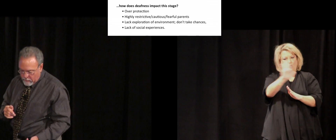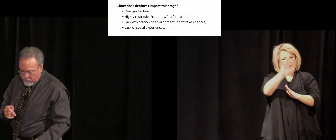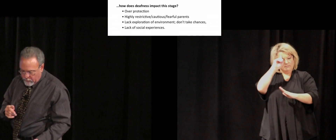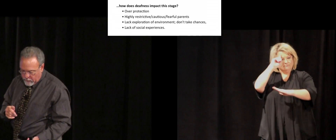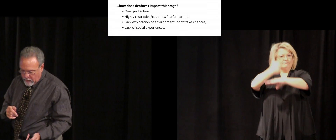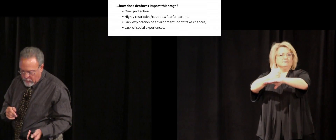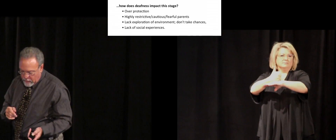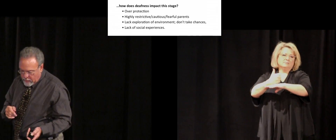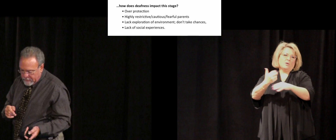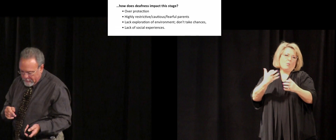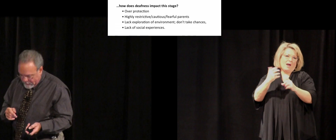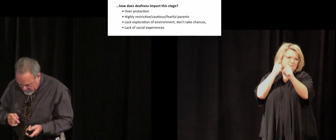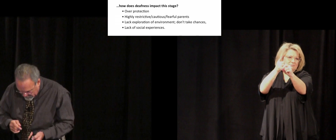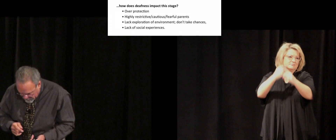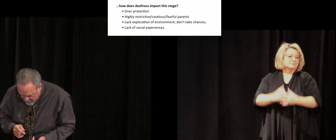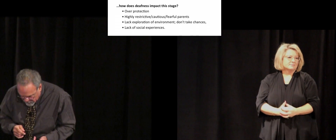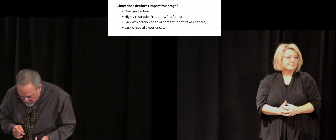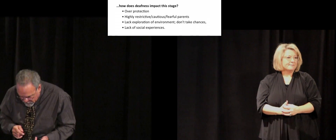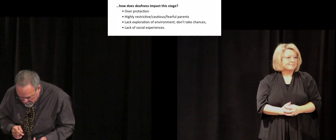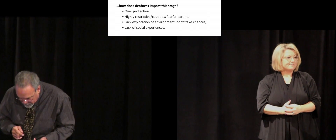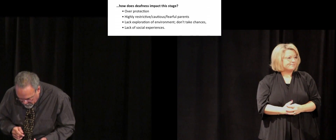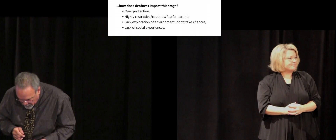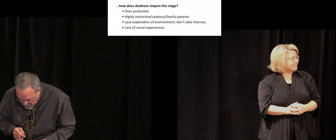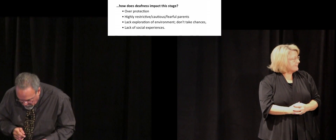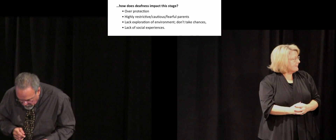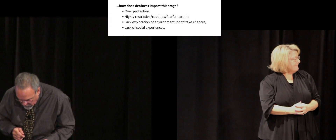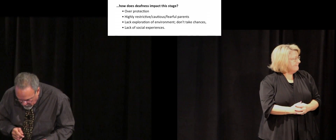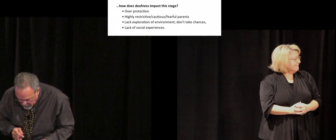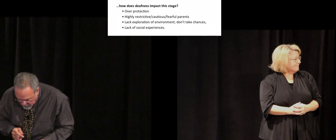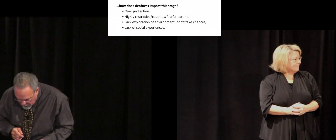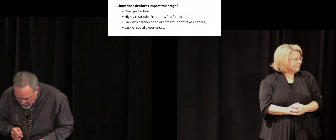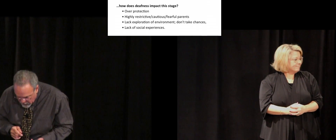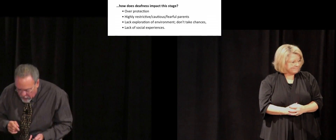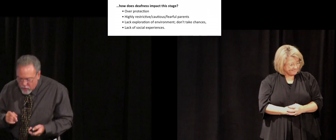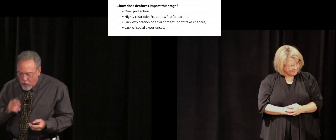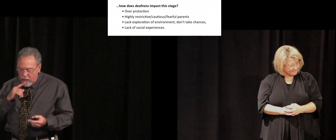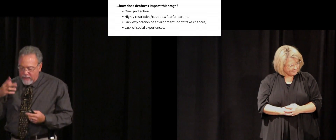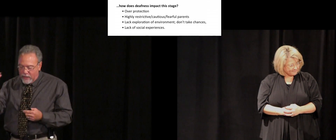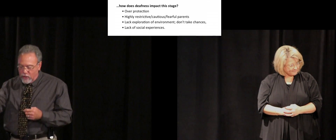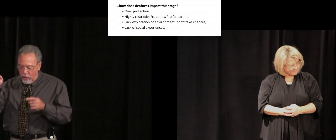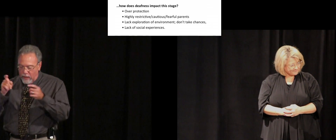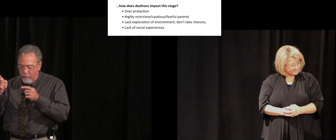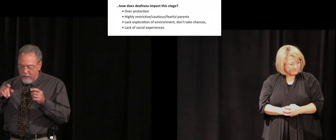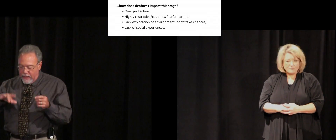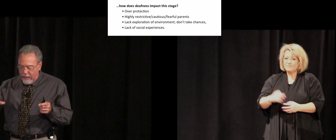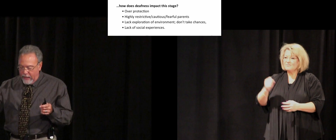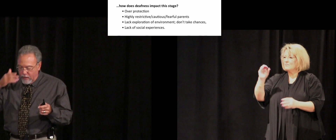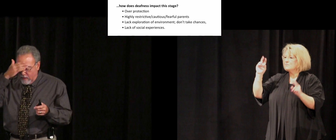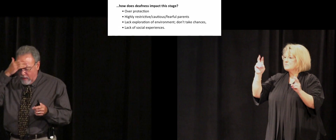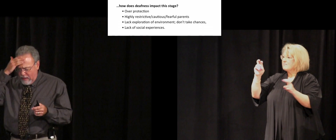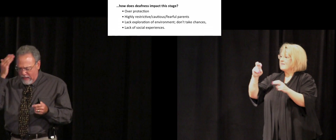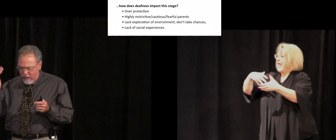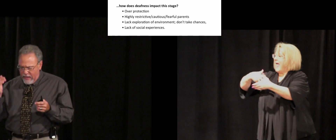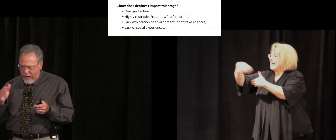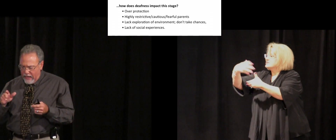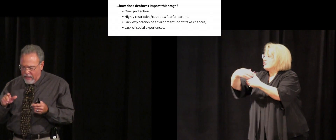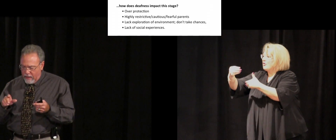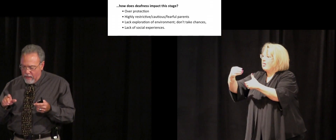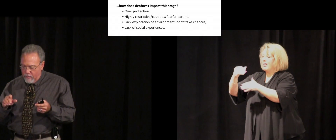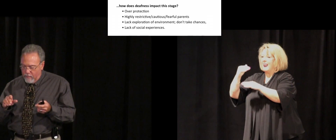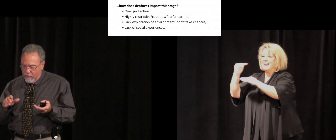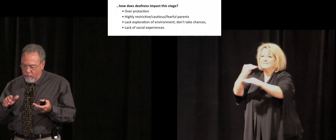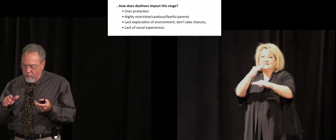happens later, when you want it to change from externally controlled school, teachers, parents, to internally